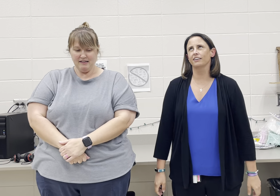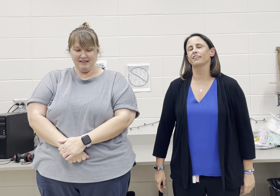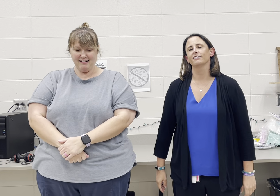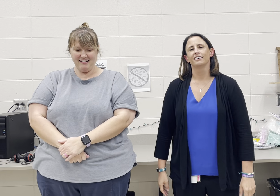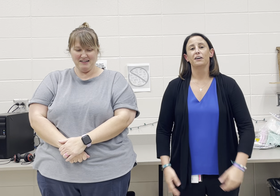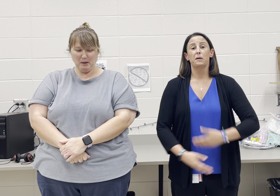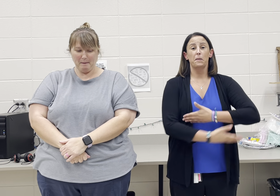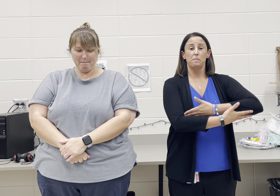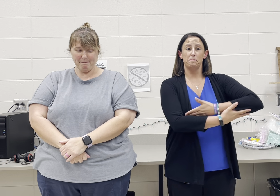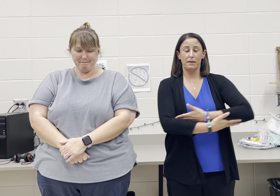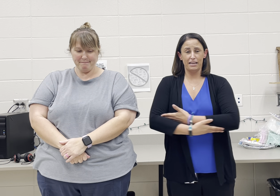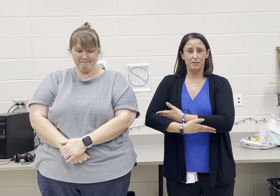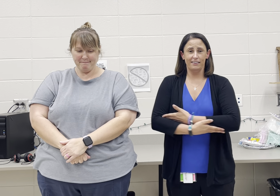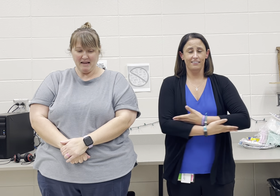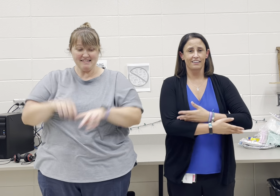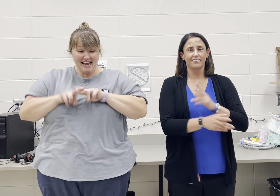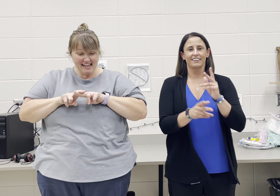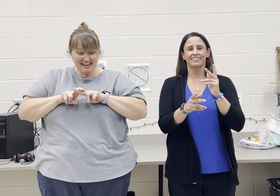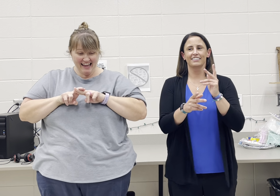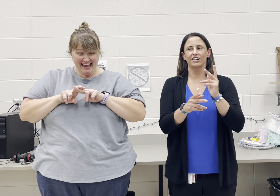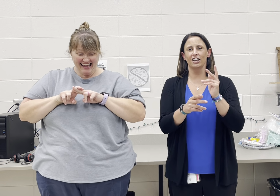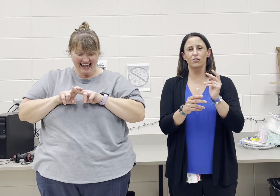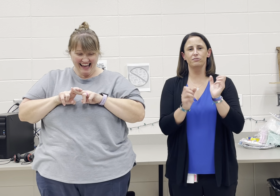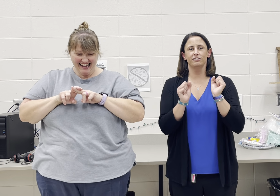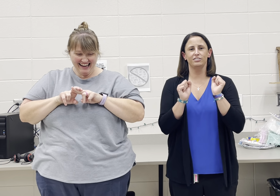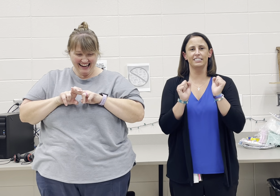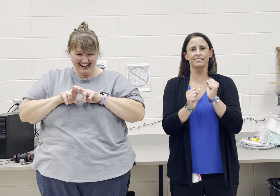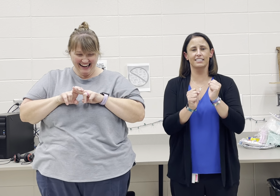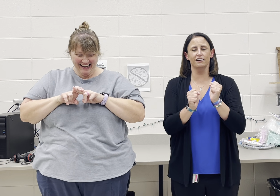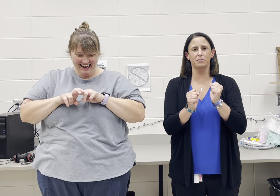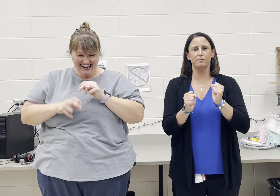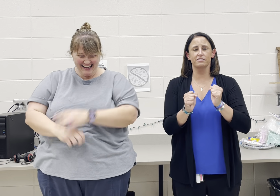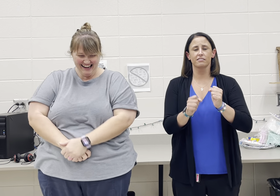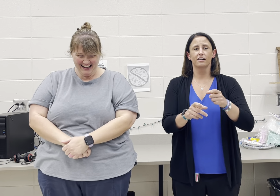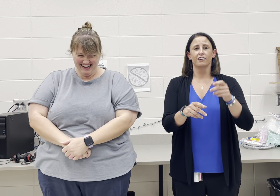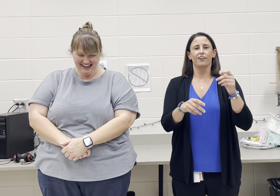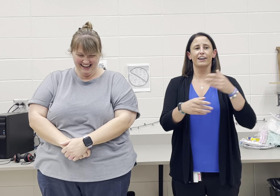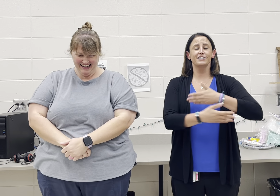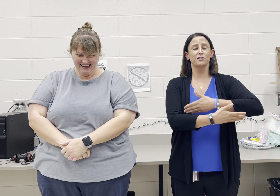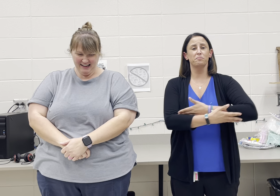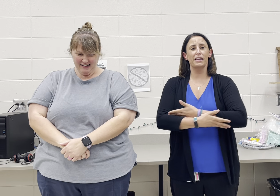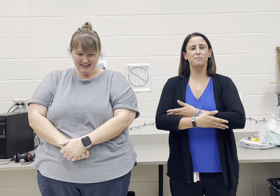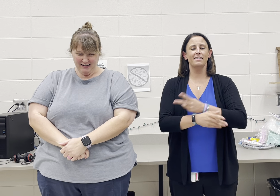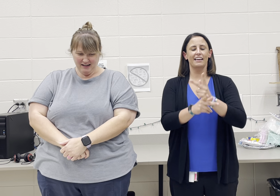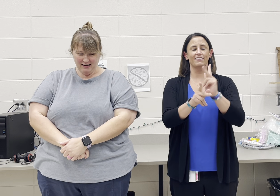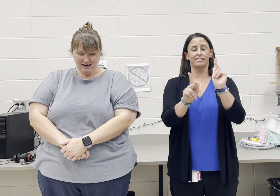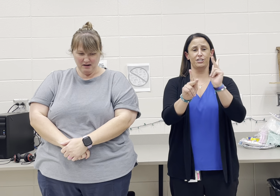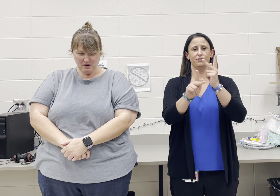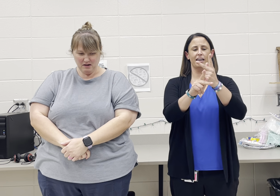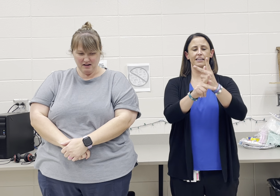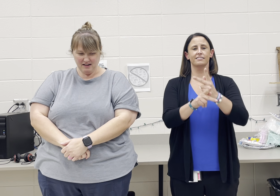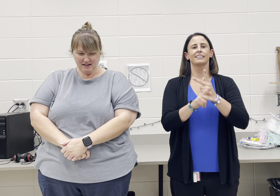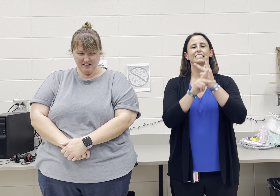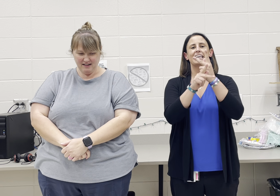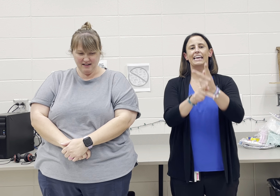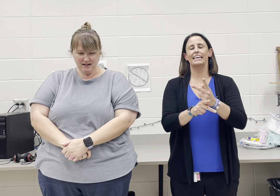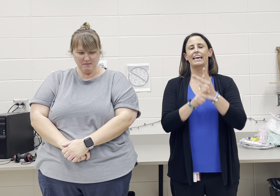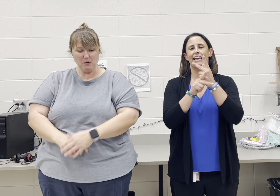Babysitter. Baby. Sit? No, not sitting on babies. All right, so baby and then 2 Ks. Take care. But what